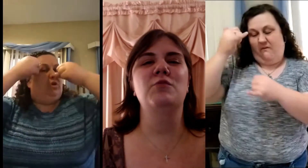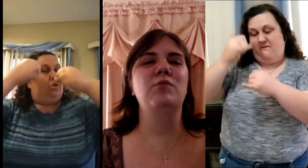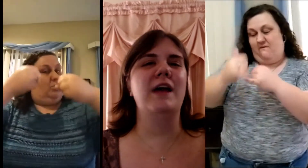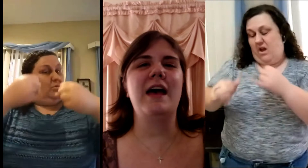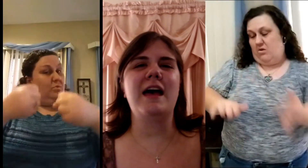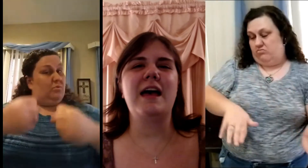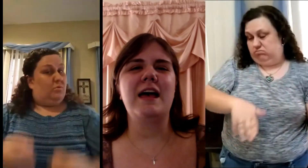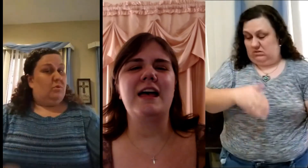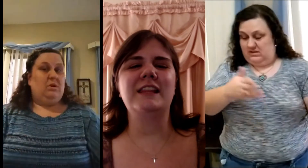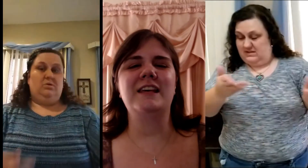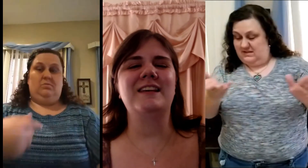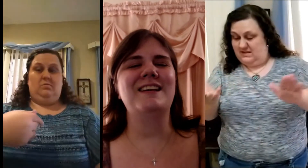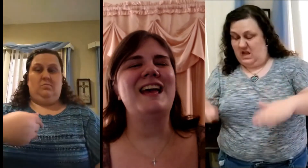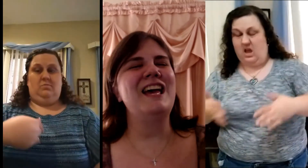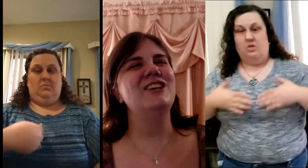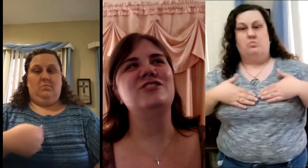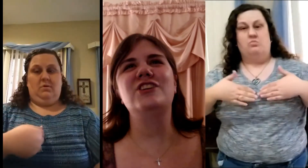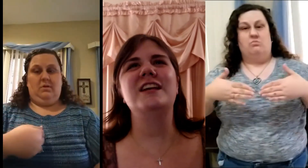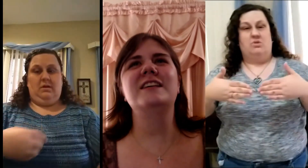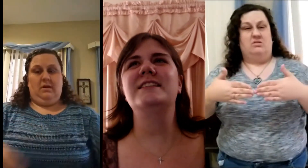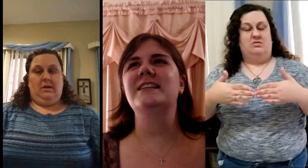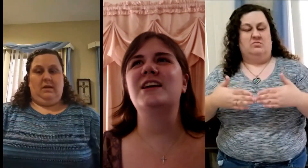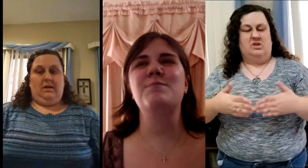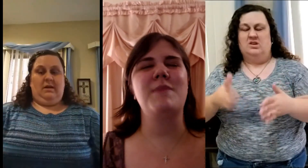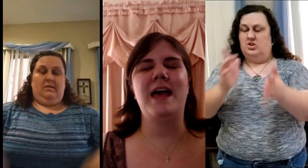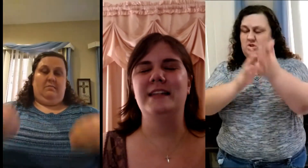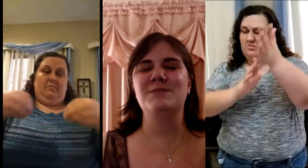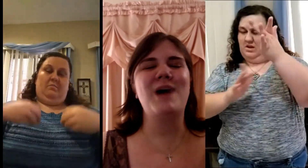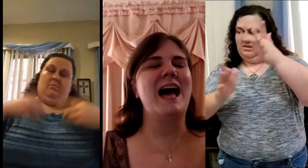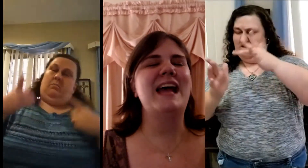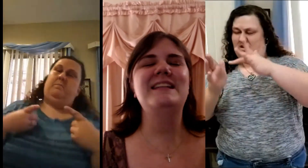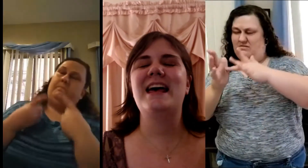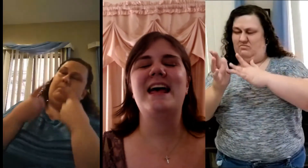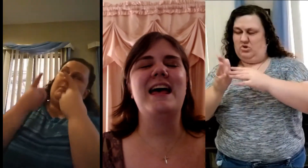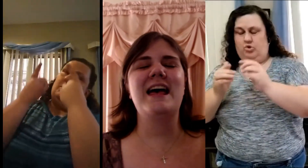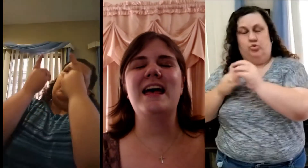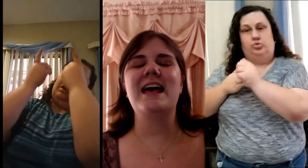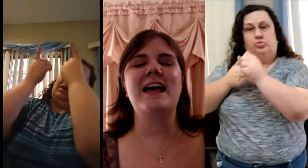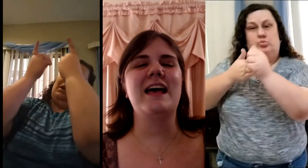final breath, Jesus commands my